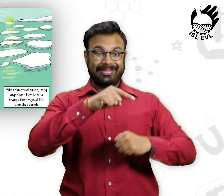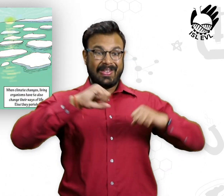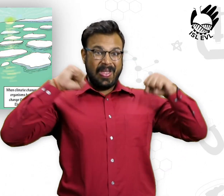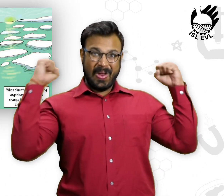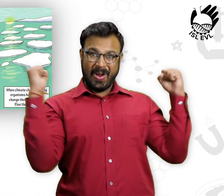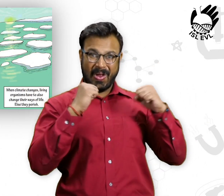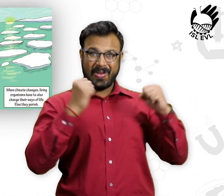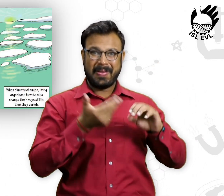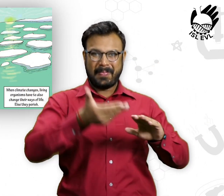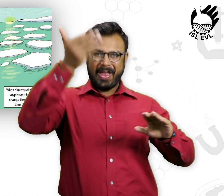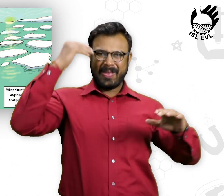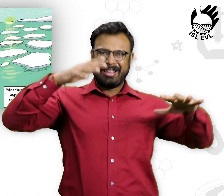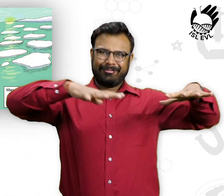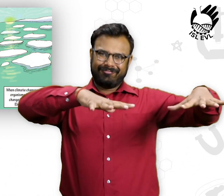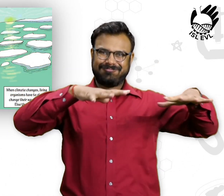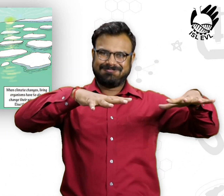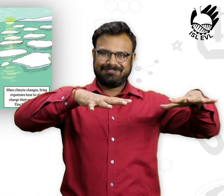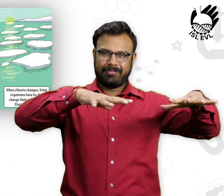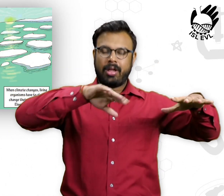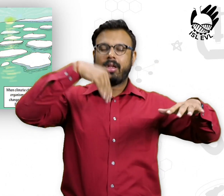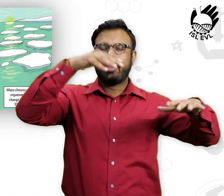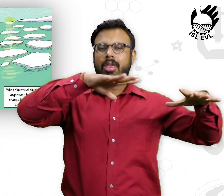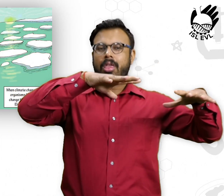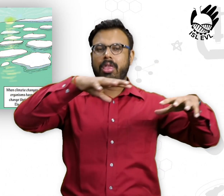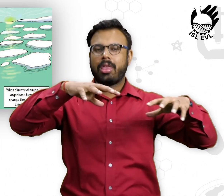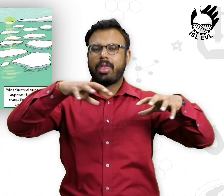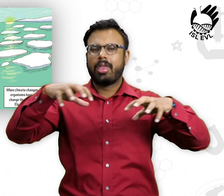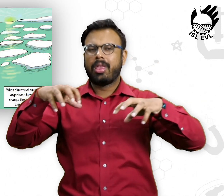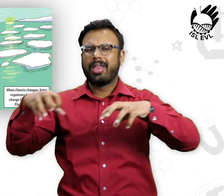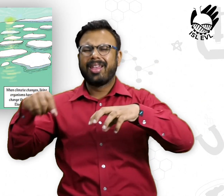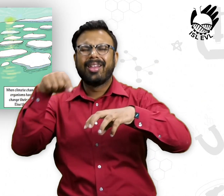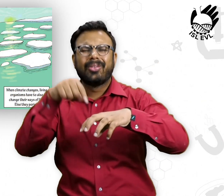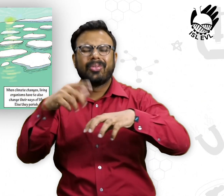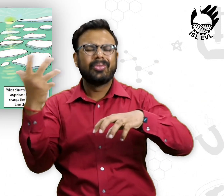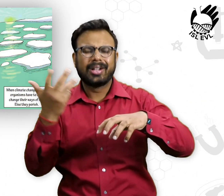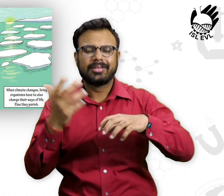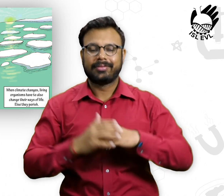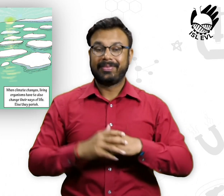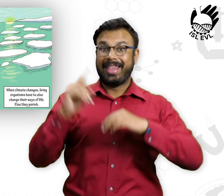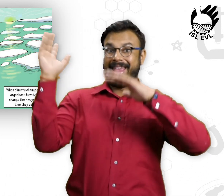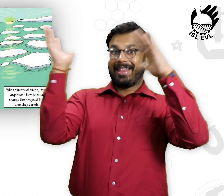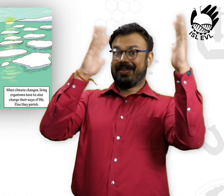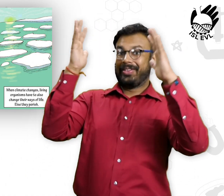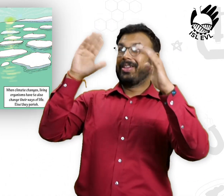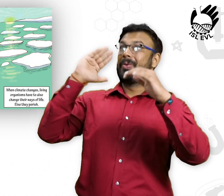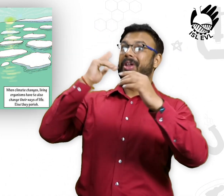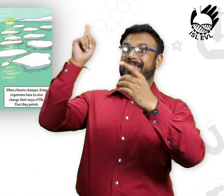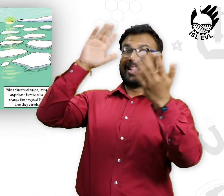As the global climate gets warmer, life on Earth is